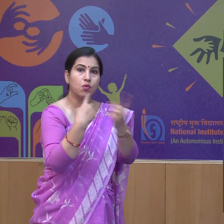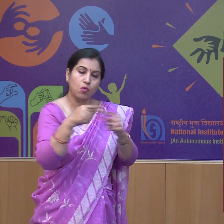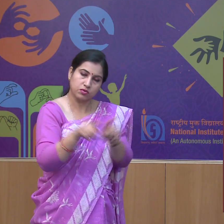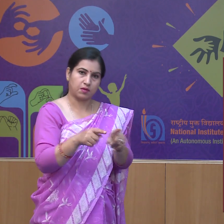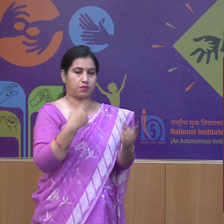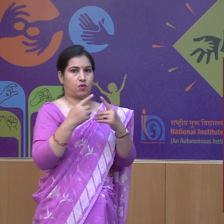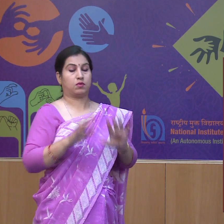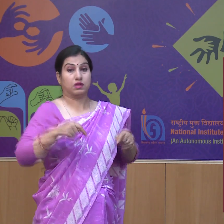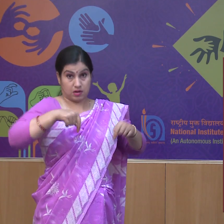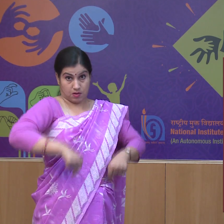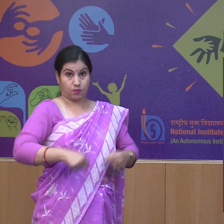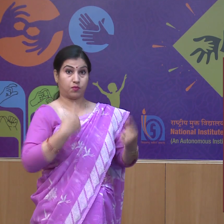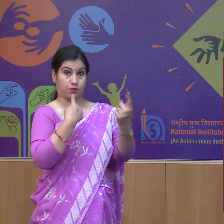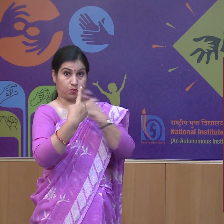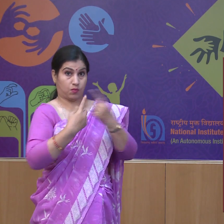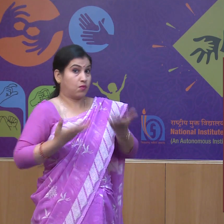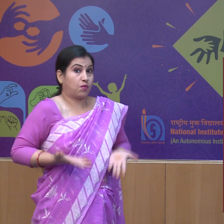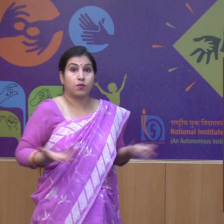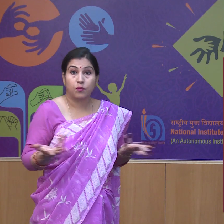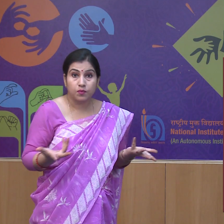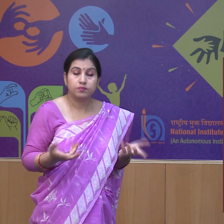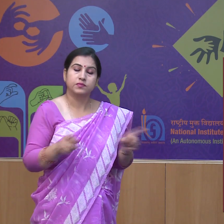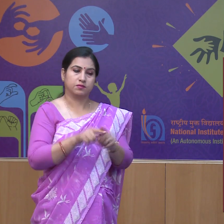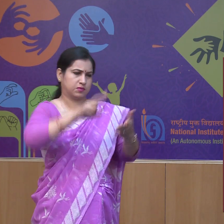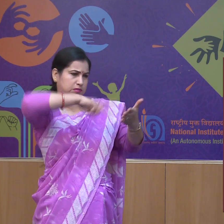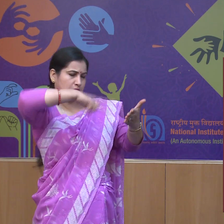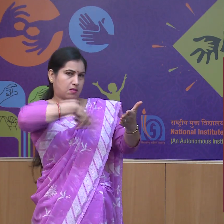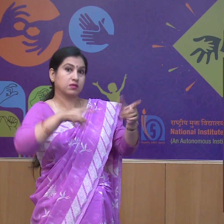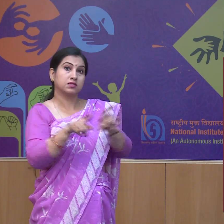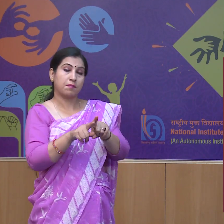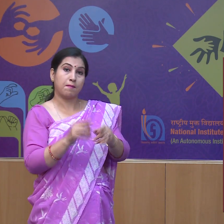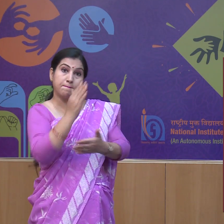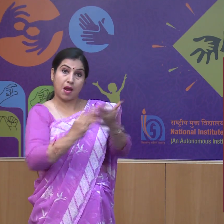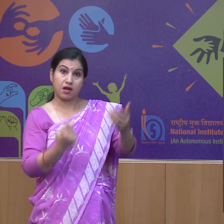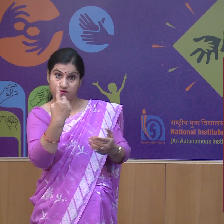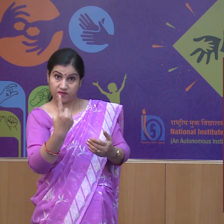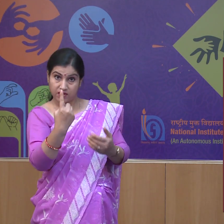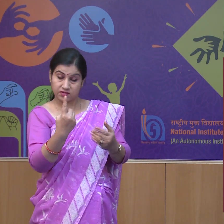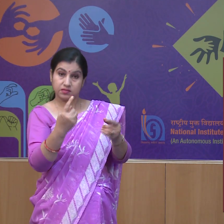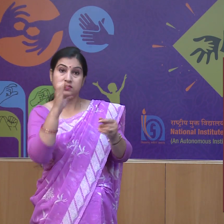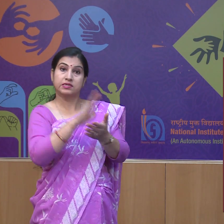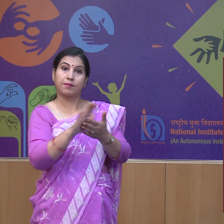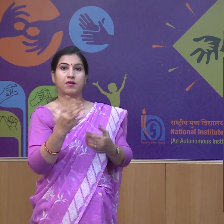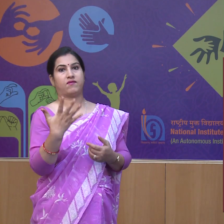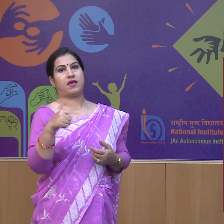In our today's video lecture, we will study part first of chapter 5, that is,